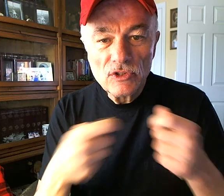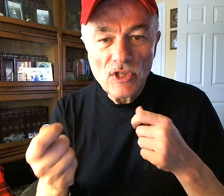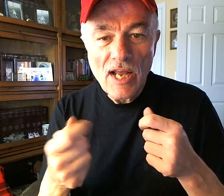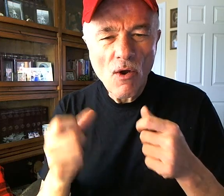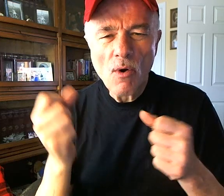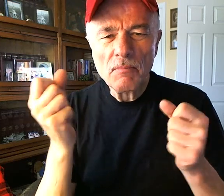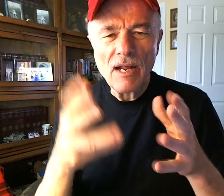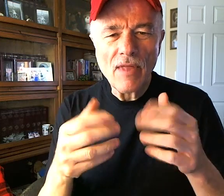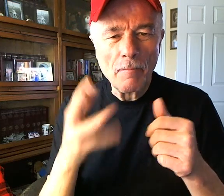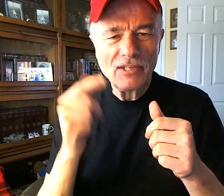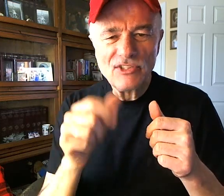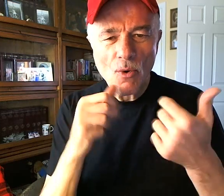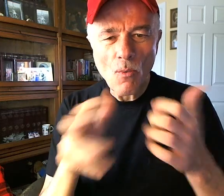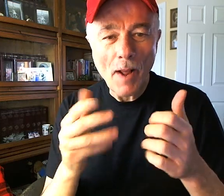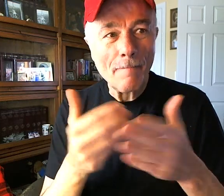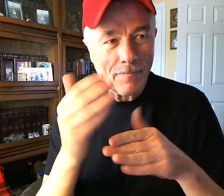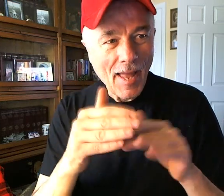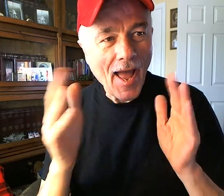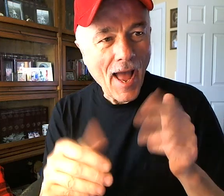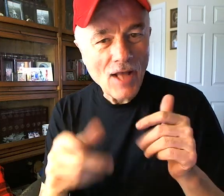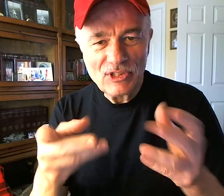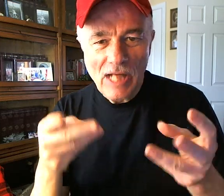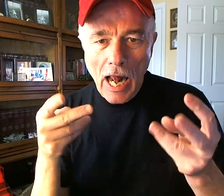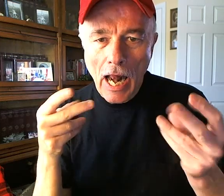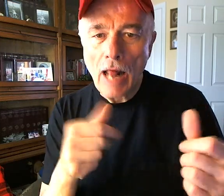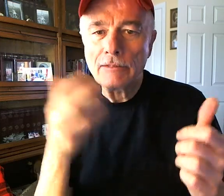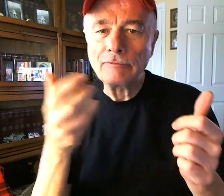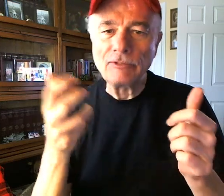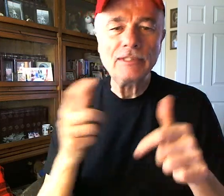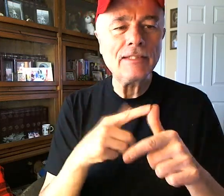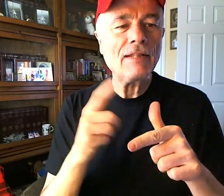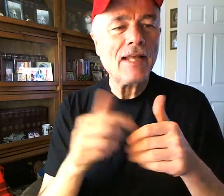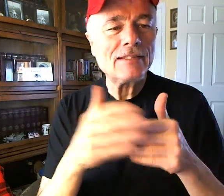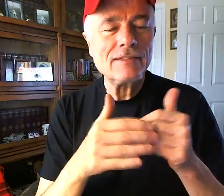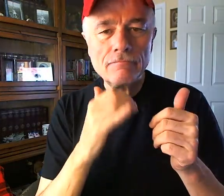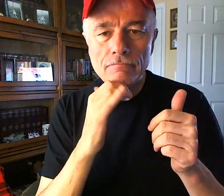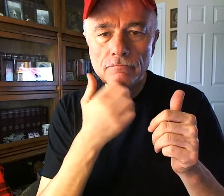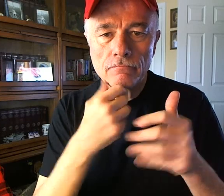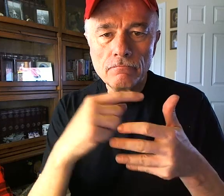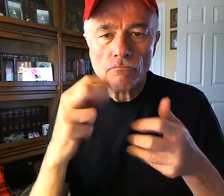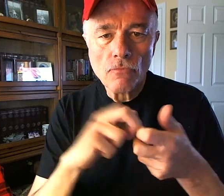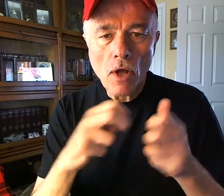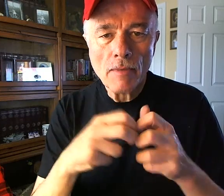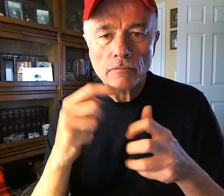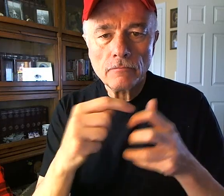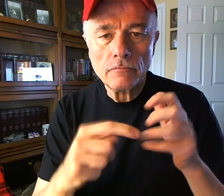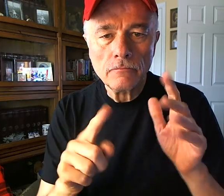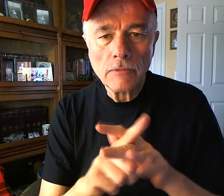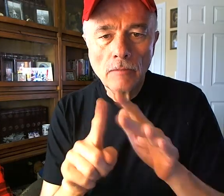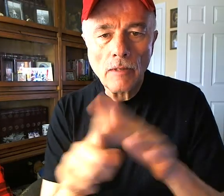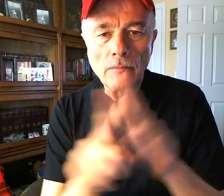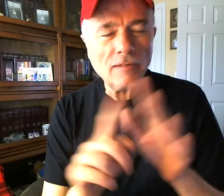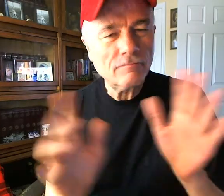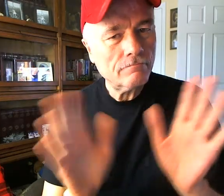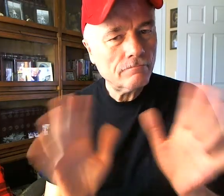of illusion, work that into the coffee table, so I found these things. Look at that. I love those. No way.